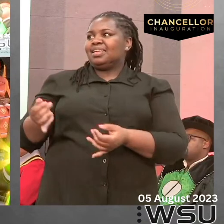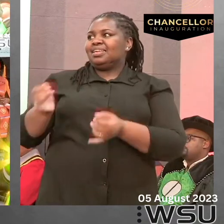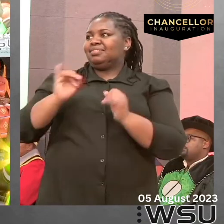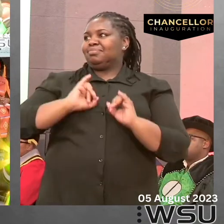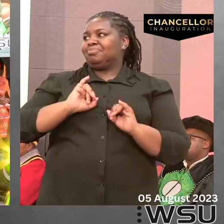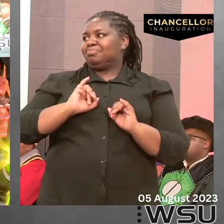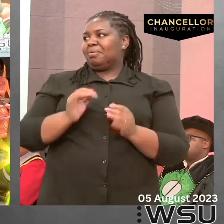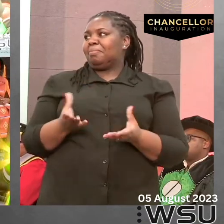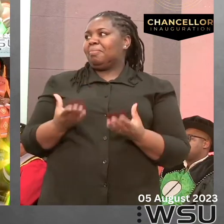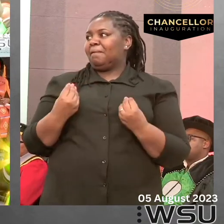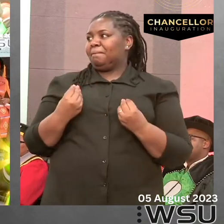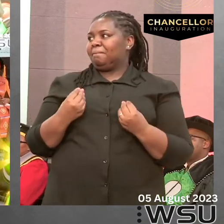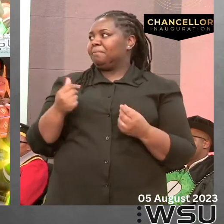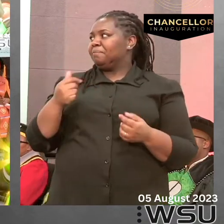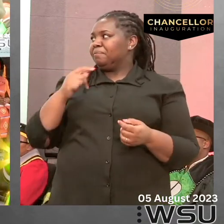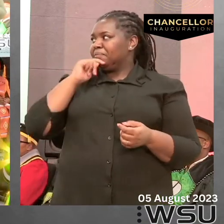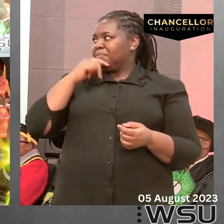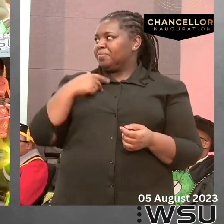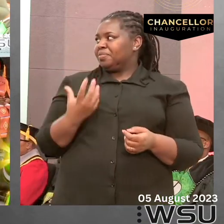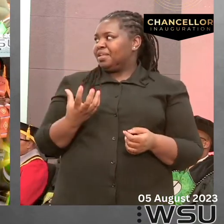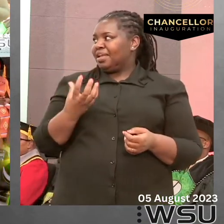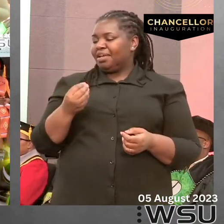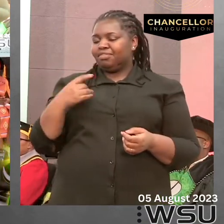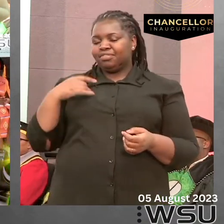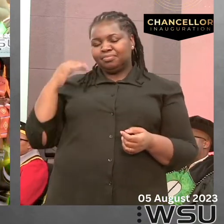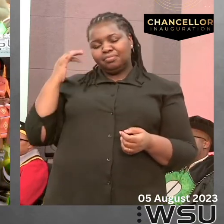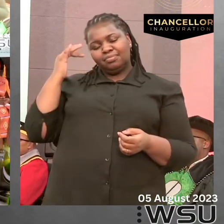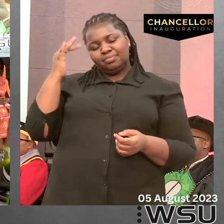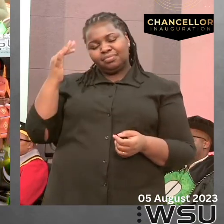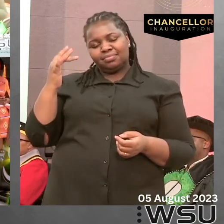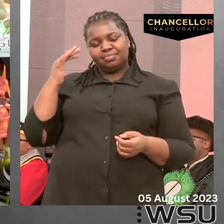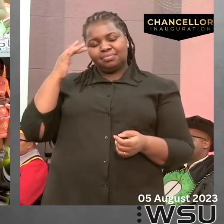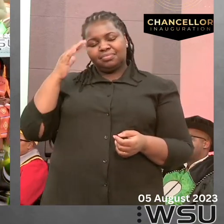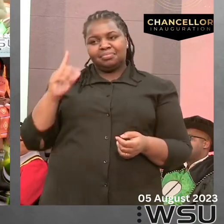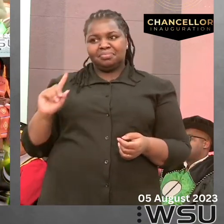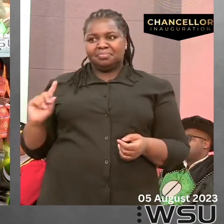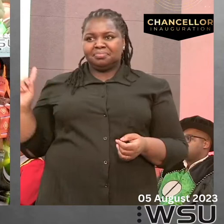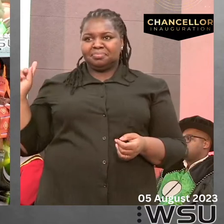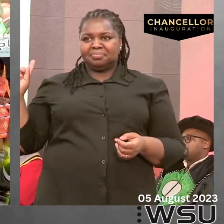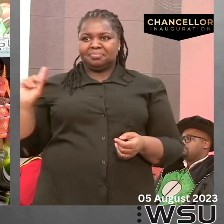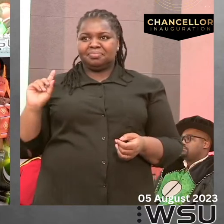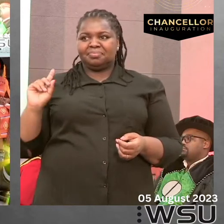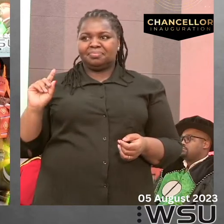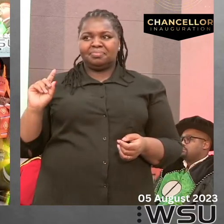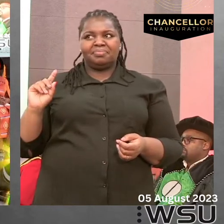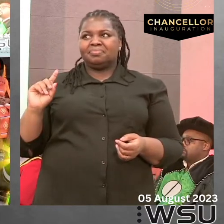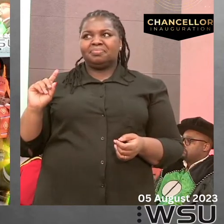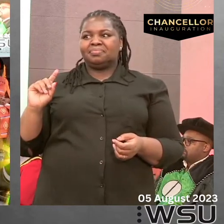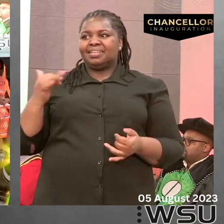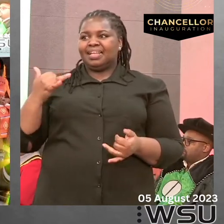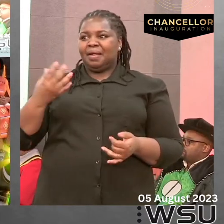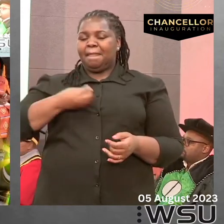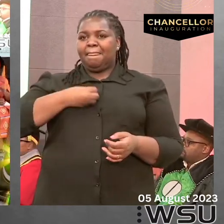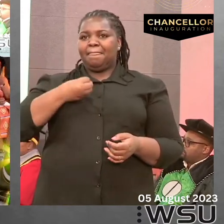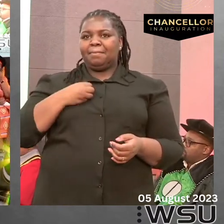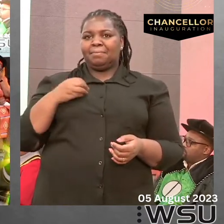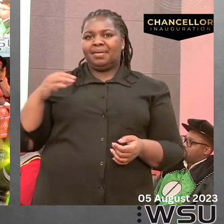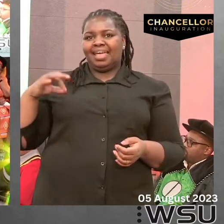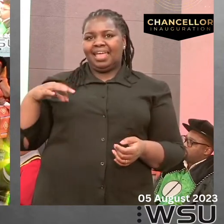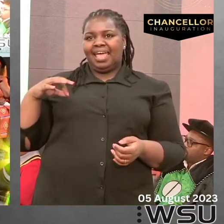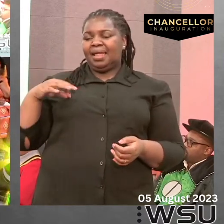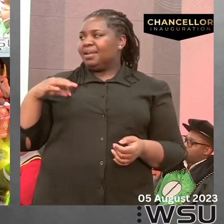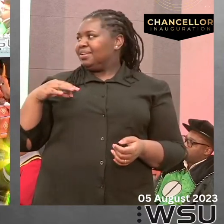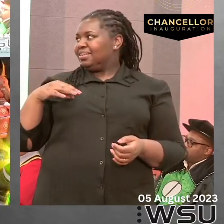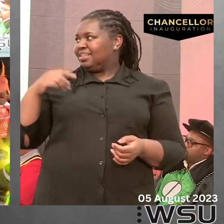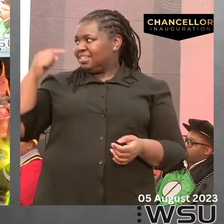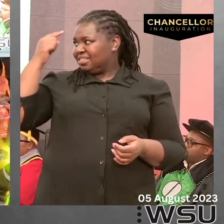invitation, I had this imagination of Nonkululeko wandering as a young girl. I